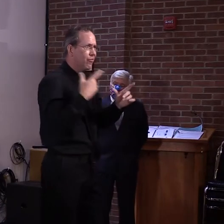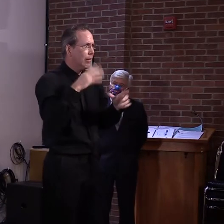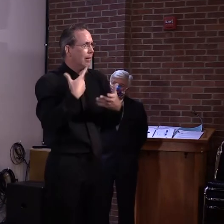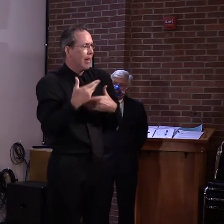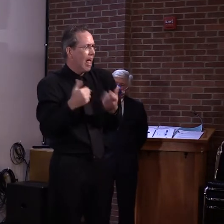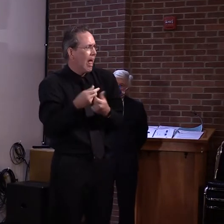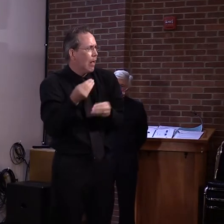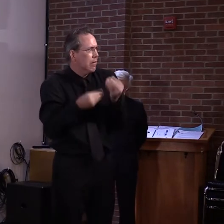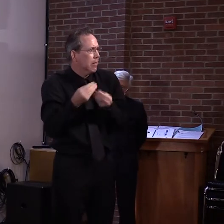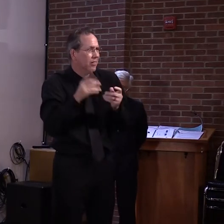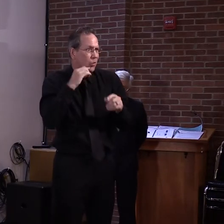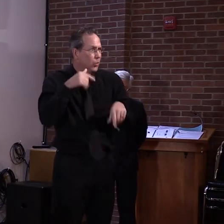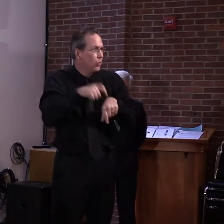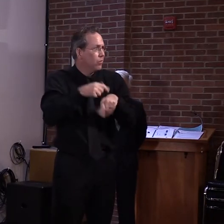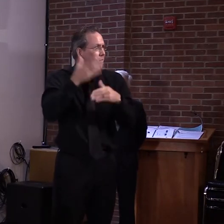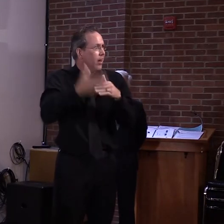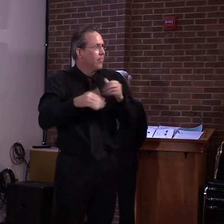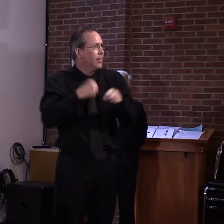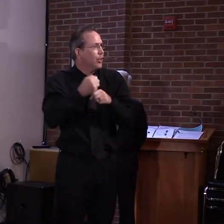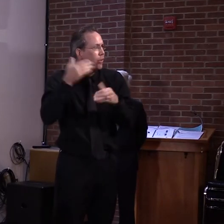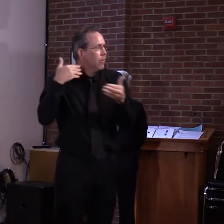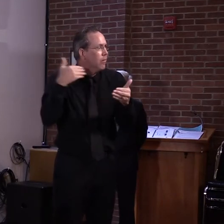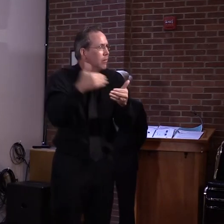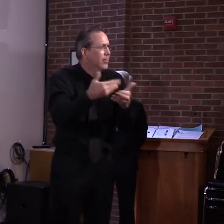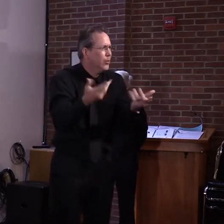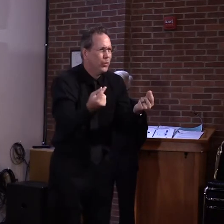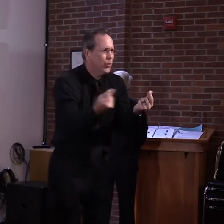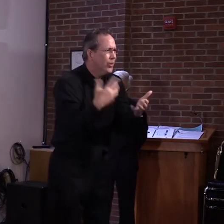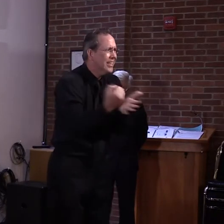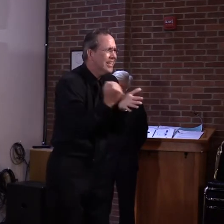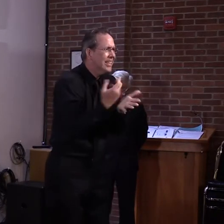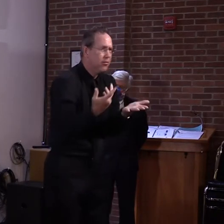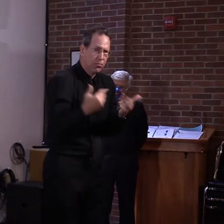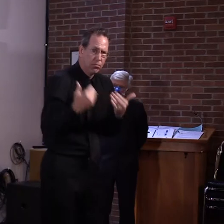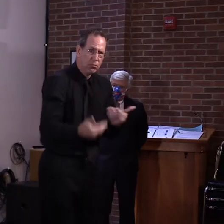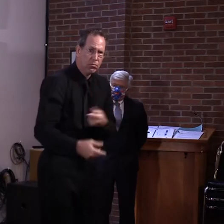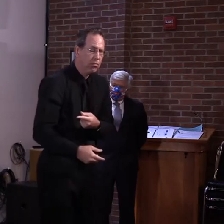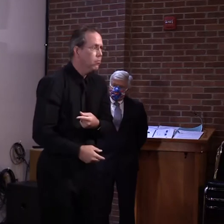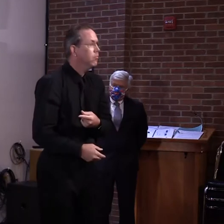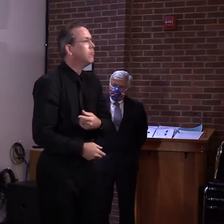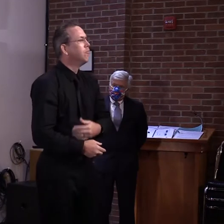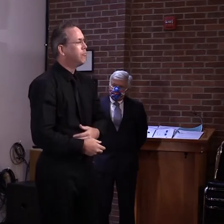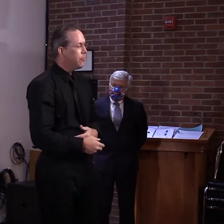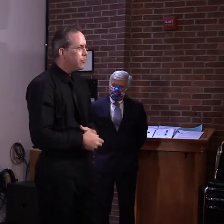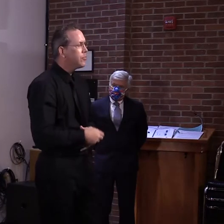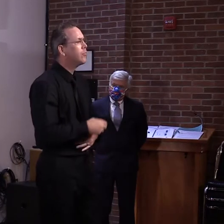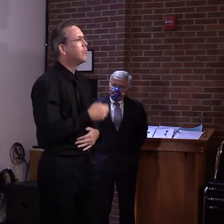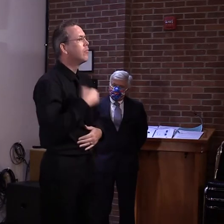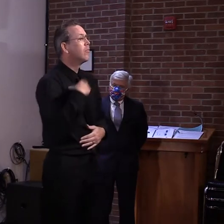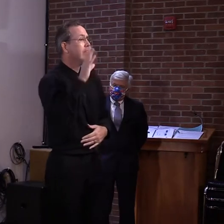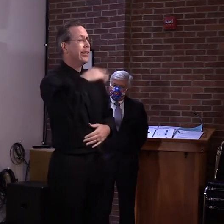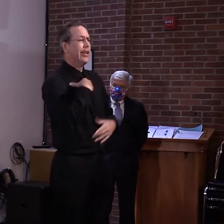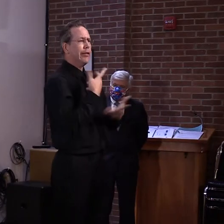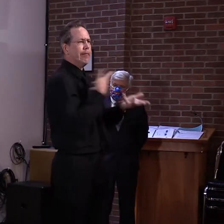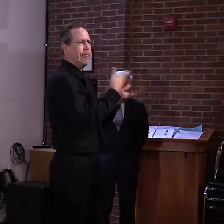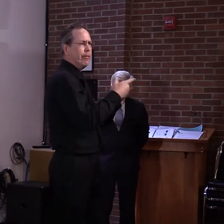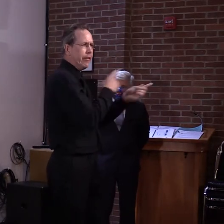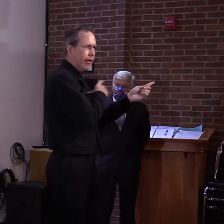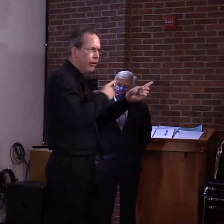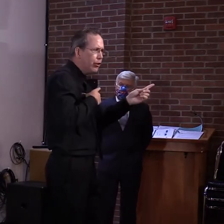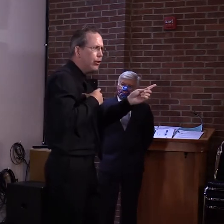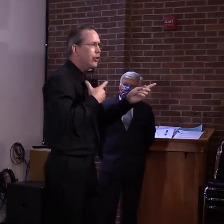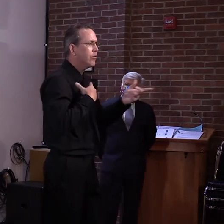money. So we have a plan in place. Just in case that there isn't any more flexibility given to the